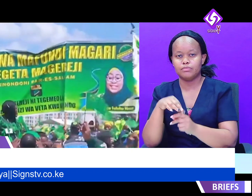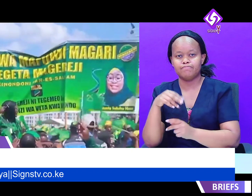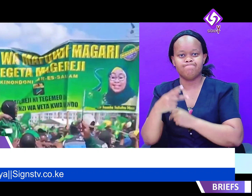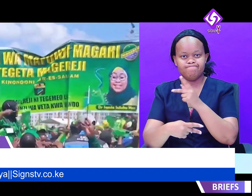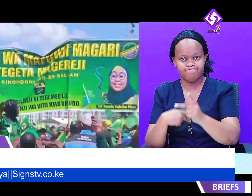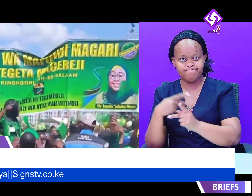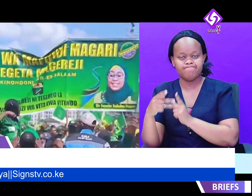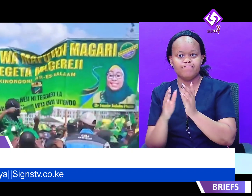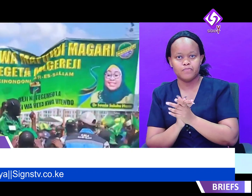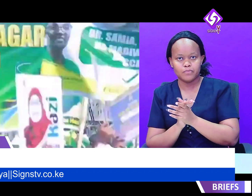Zanzibar.